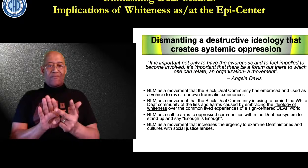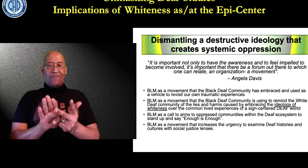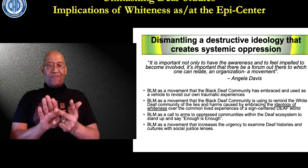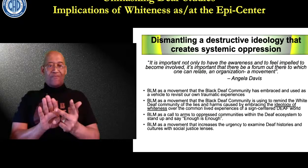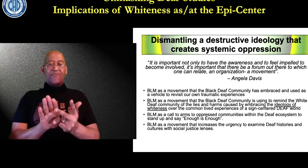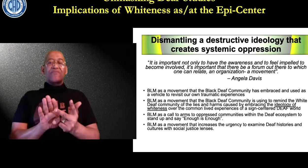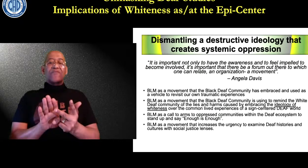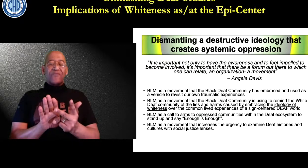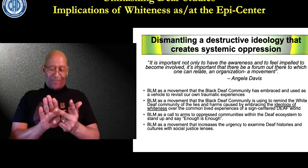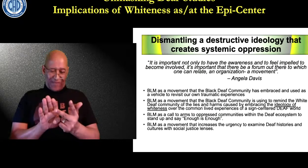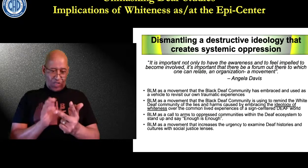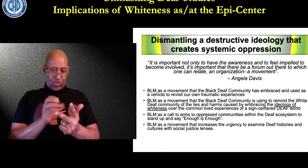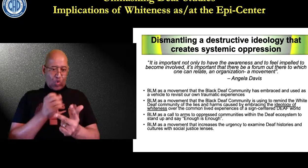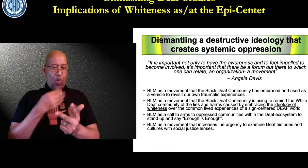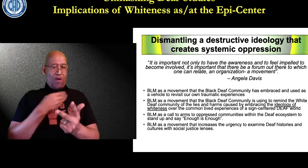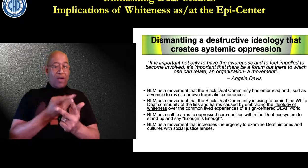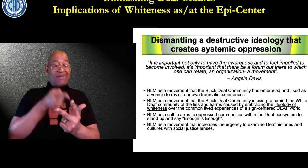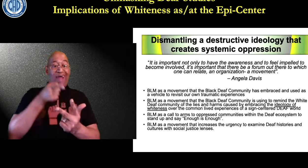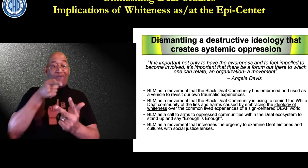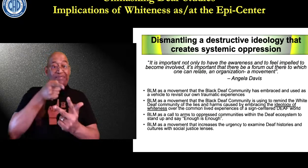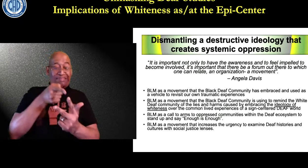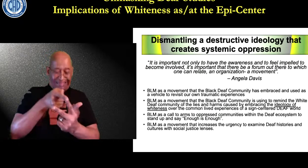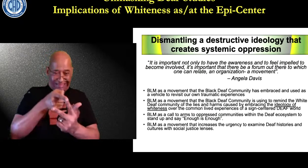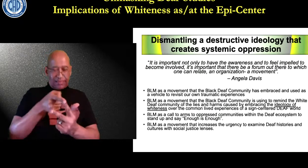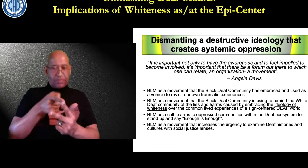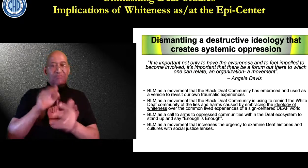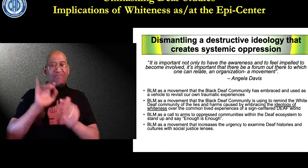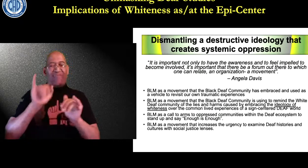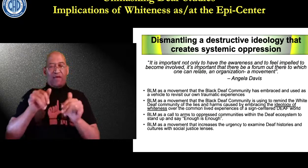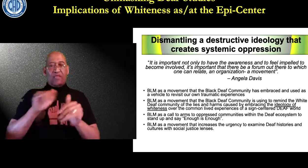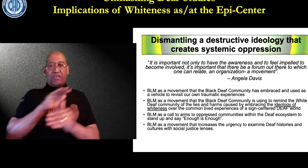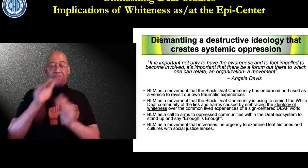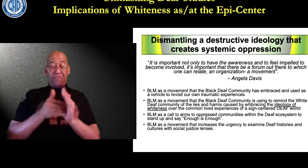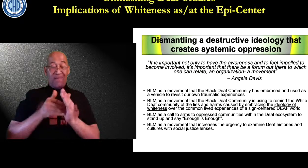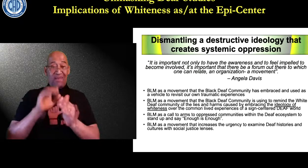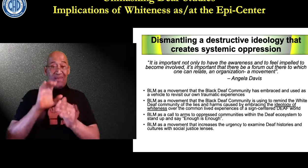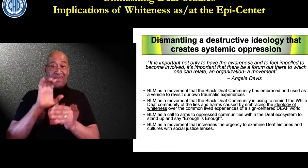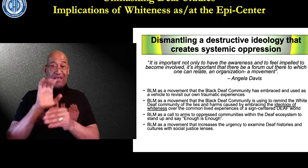They can't go directly to the third party. It has to go through